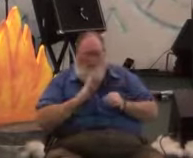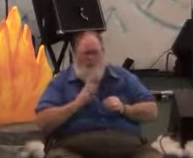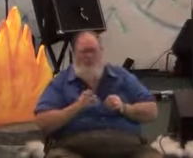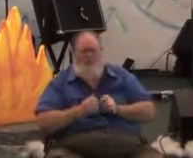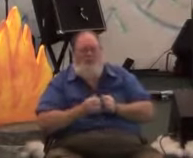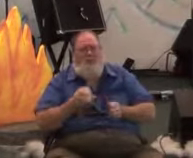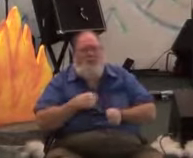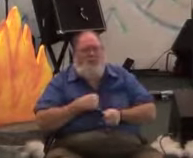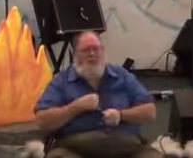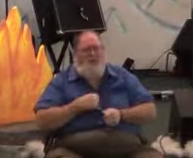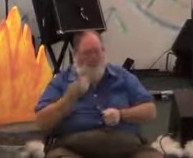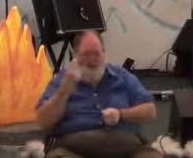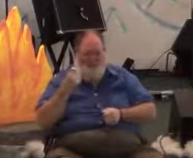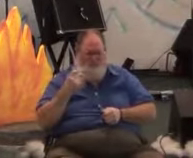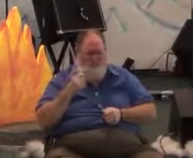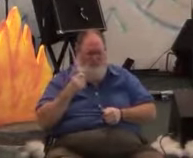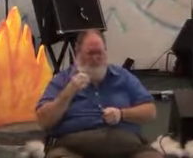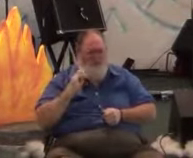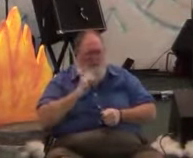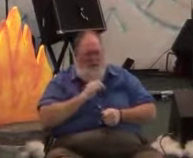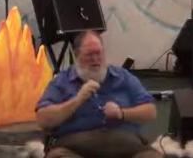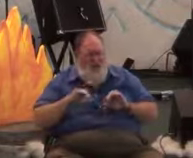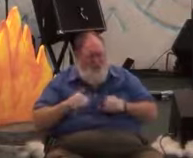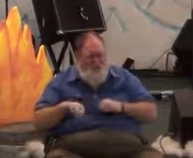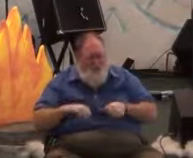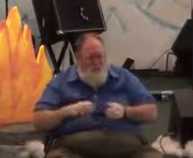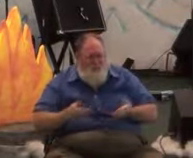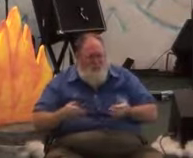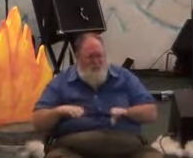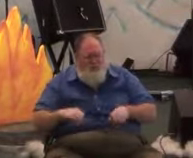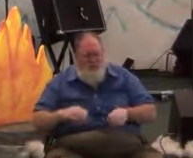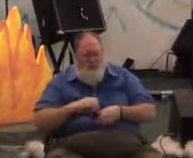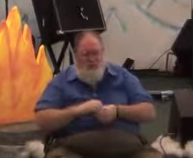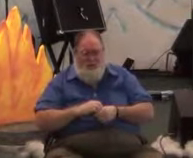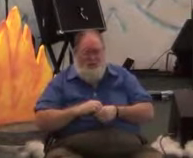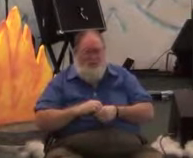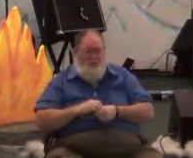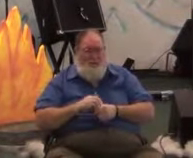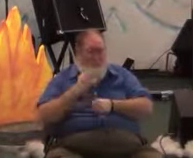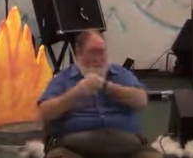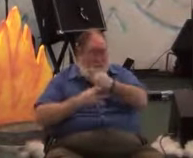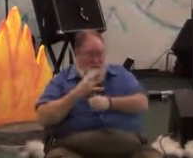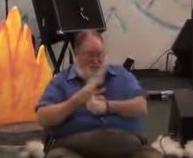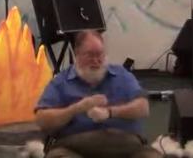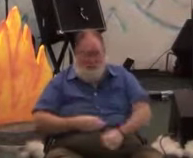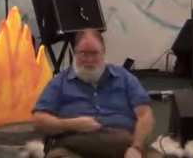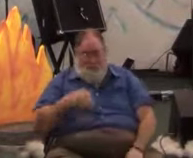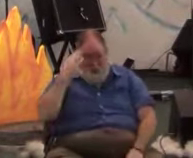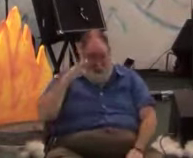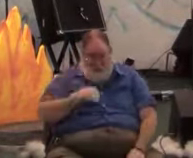do what you've done in 4 years? And I tell them, I don't know, dude. This is